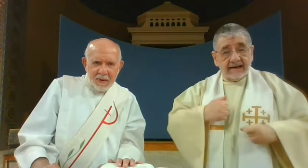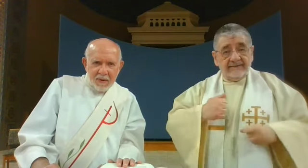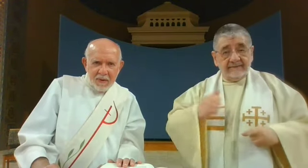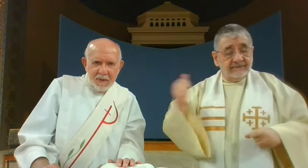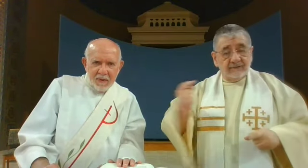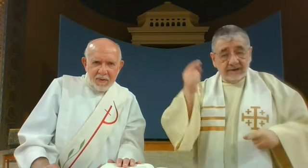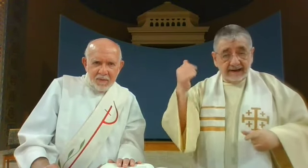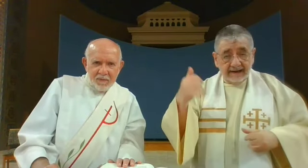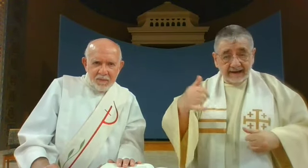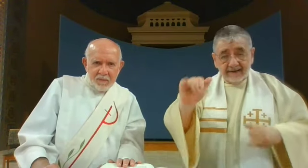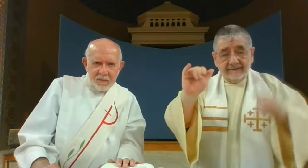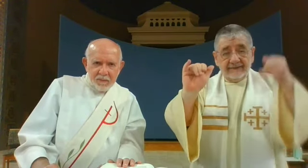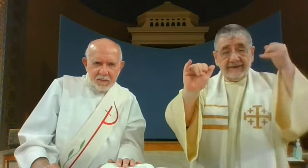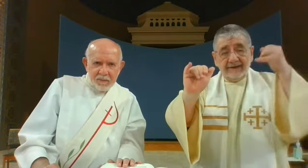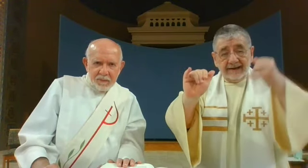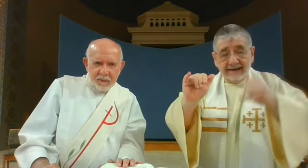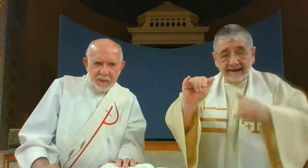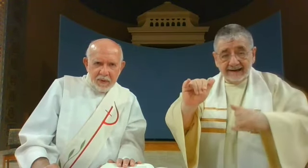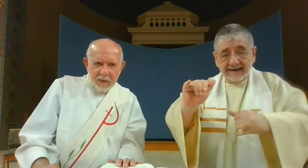us everlasting life.